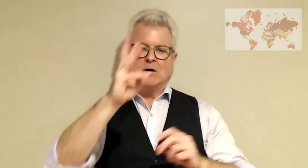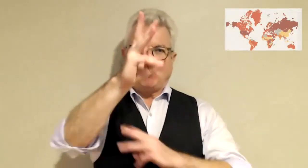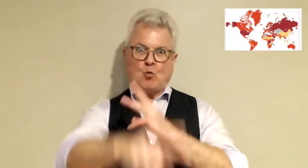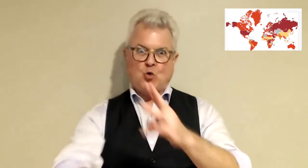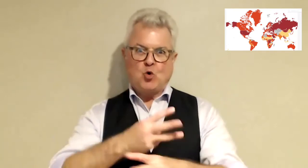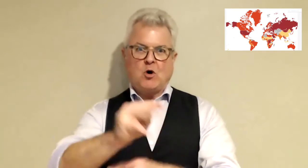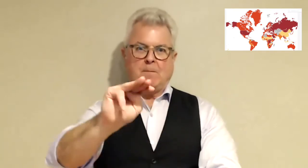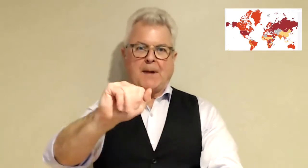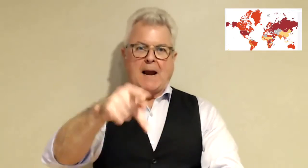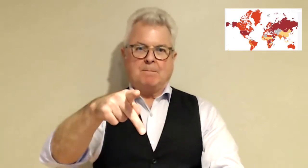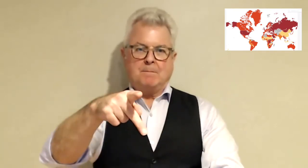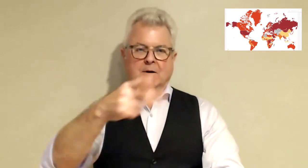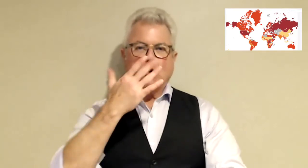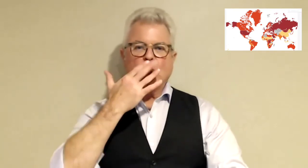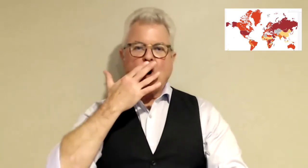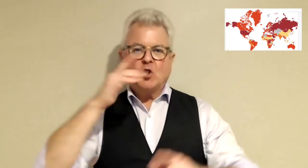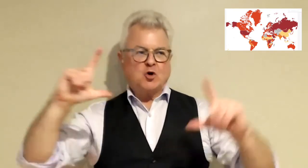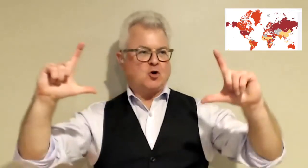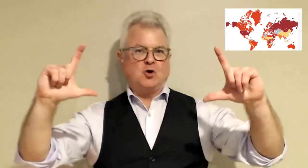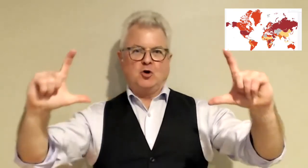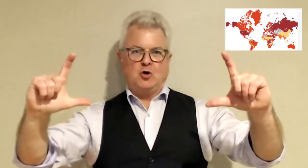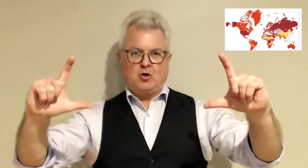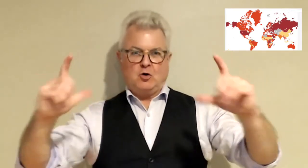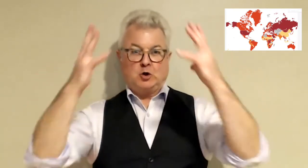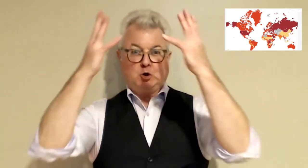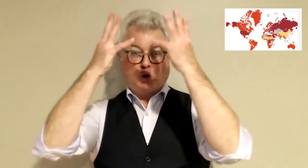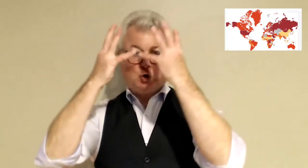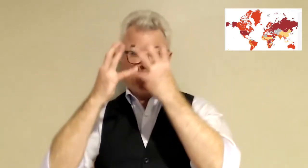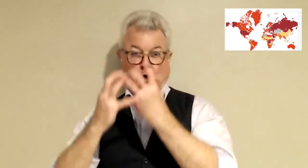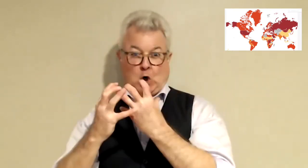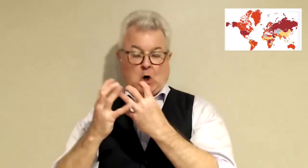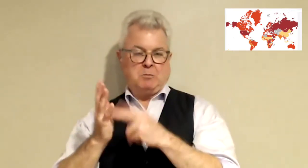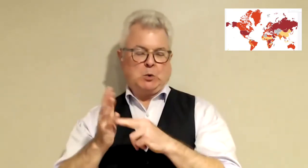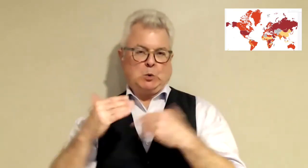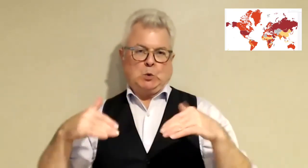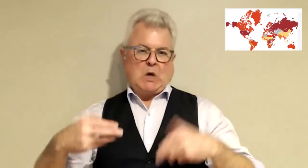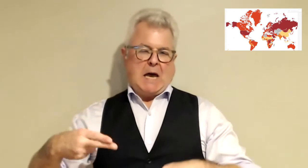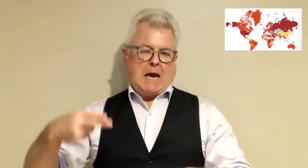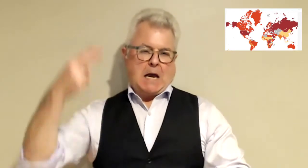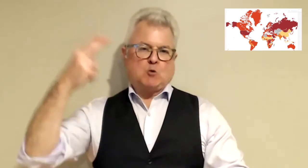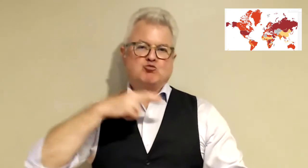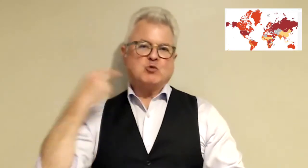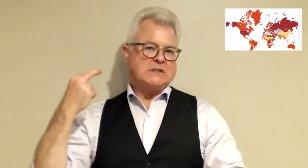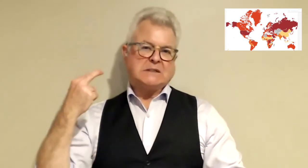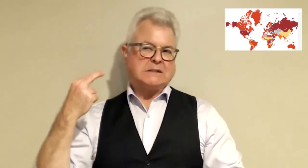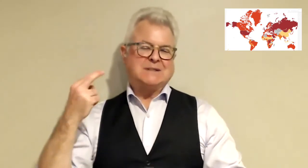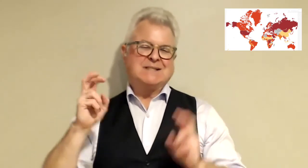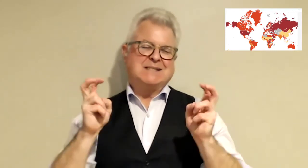what the percentages are for vaccination and unvaccinated. And that color map that I shared with you, the dark colors mean that there's a high risk